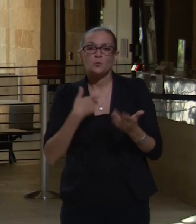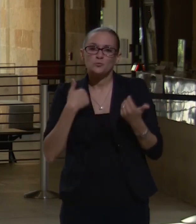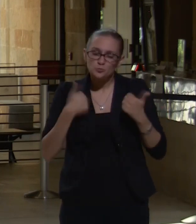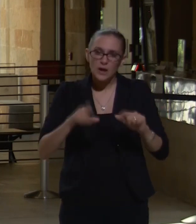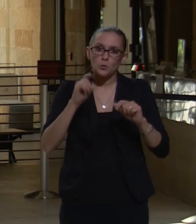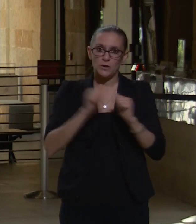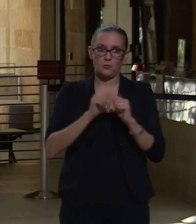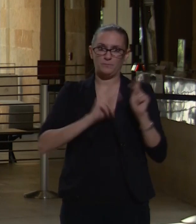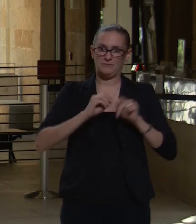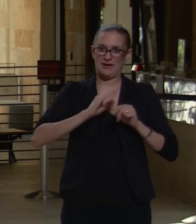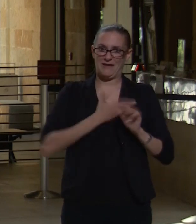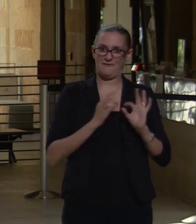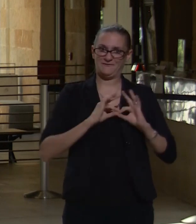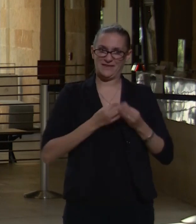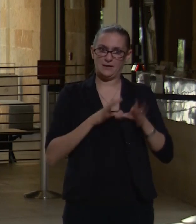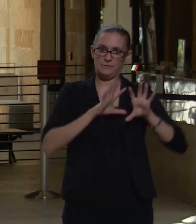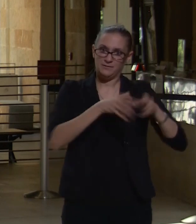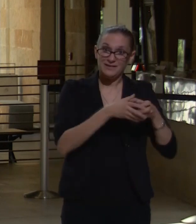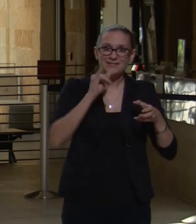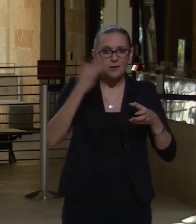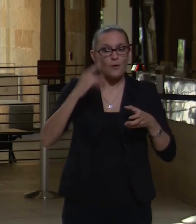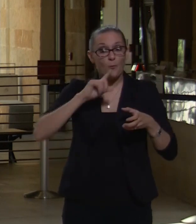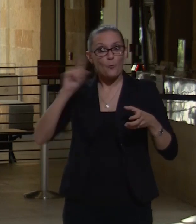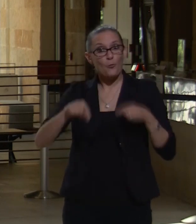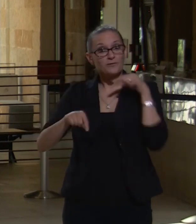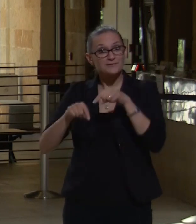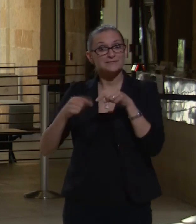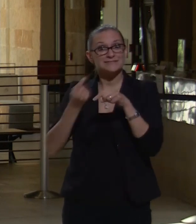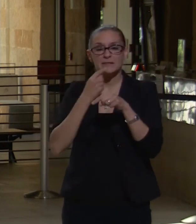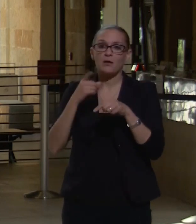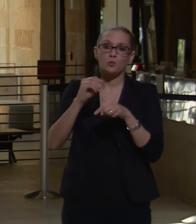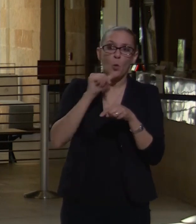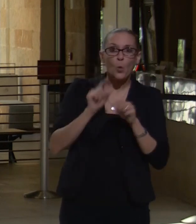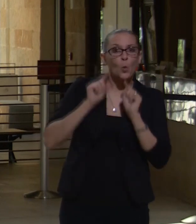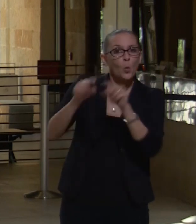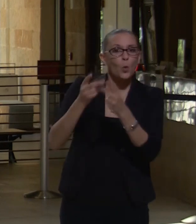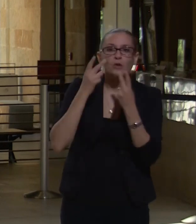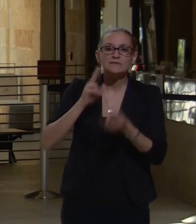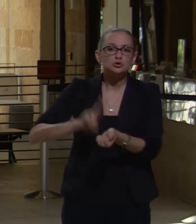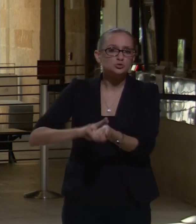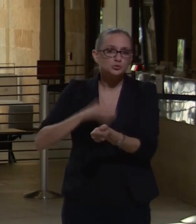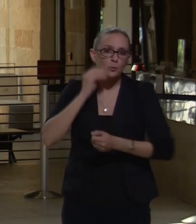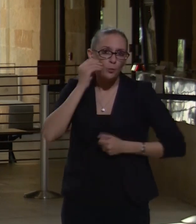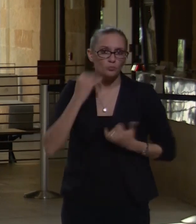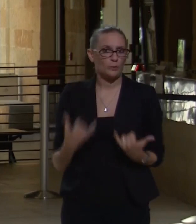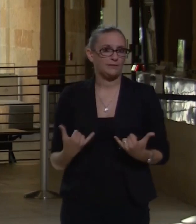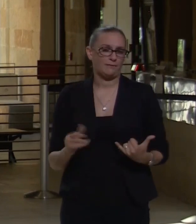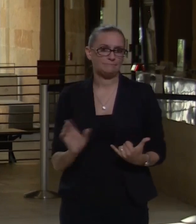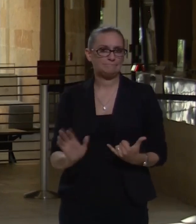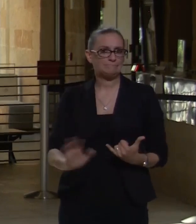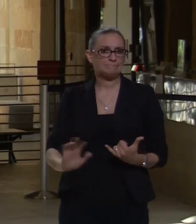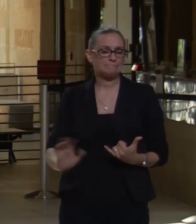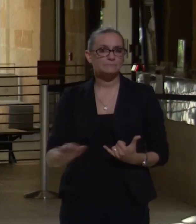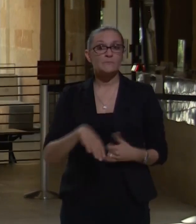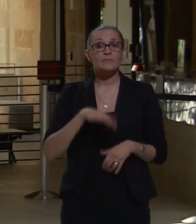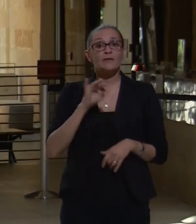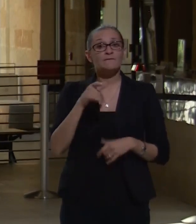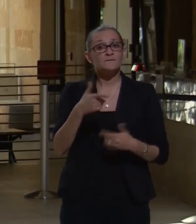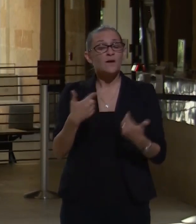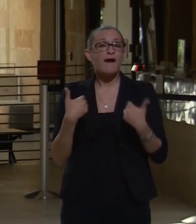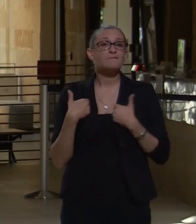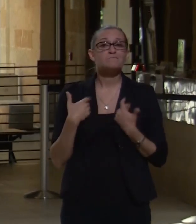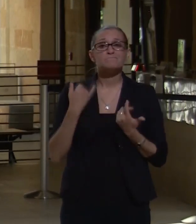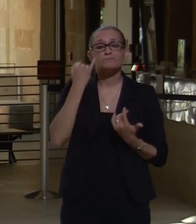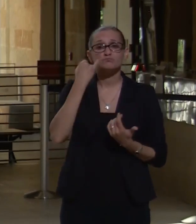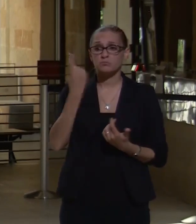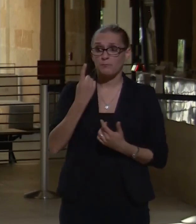with people in our family. That's why you have the orders that say, you know, don't go visit nursing homes right now. If you have someone